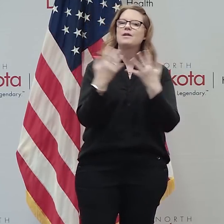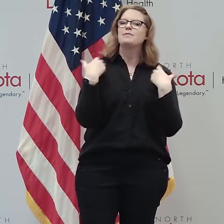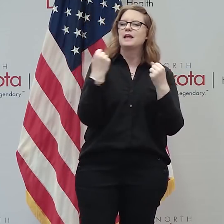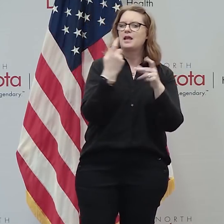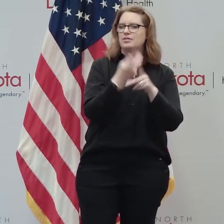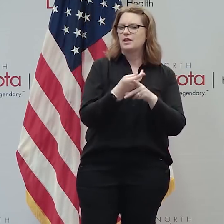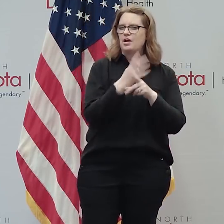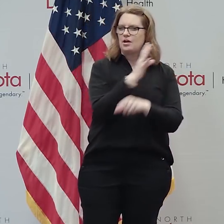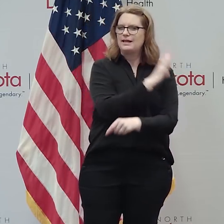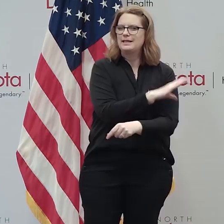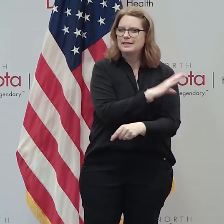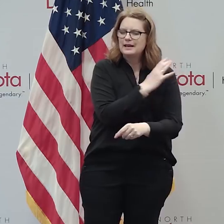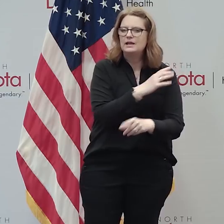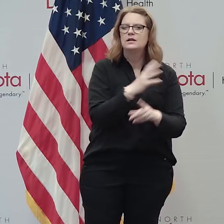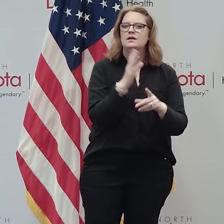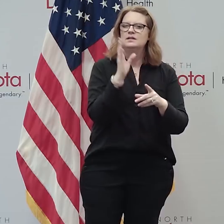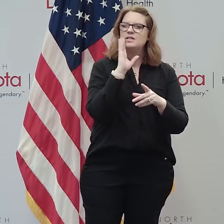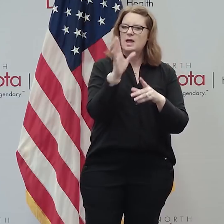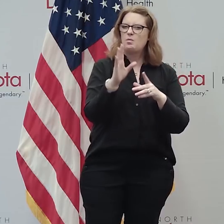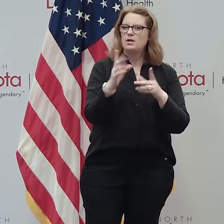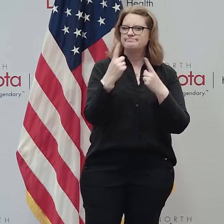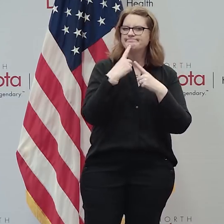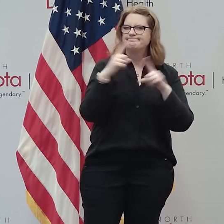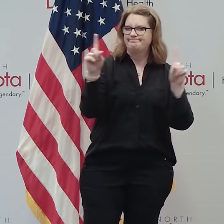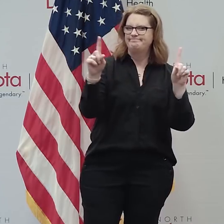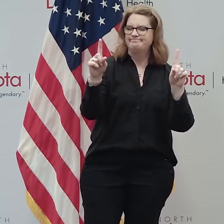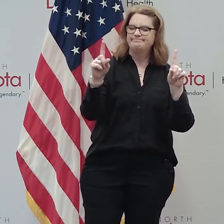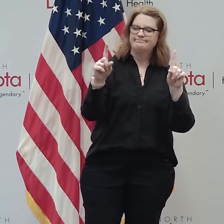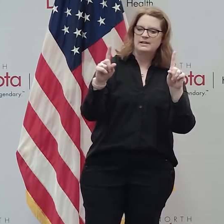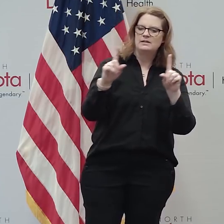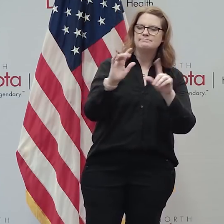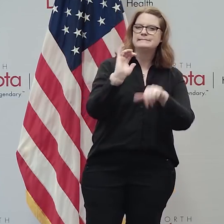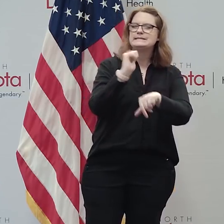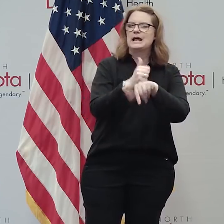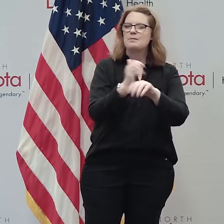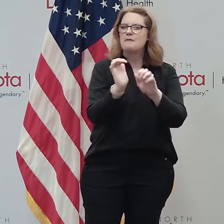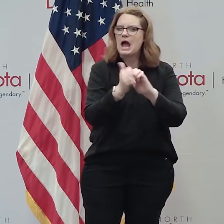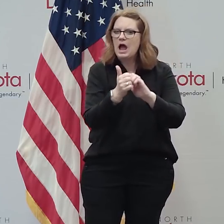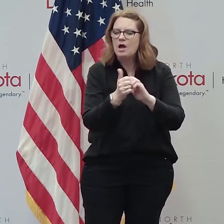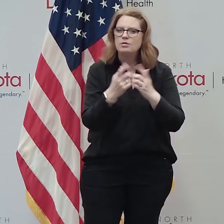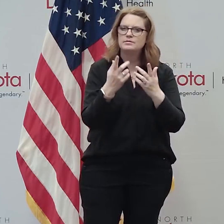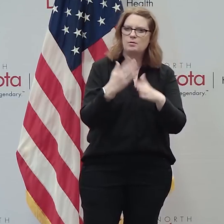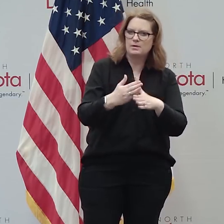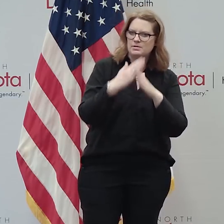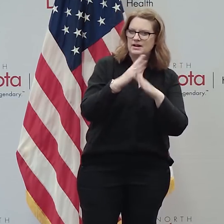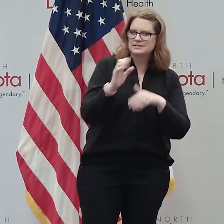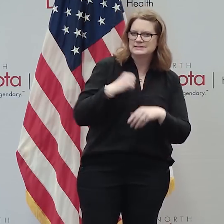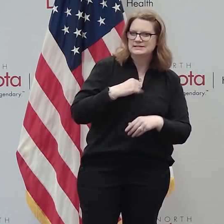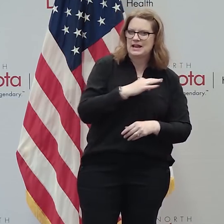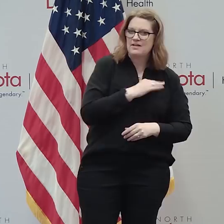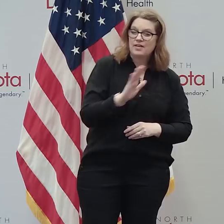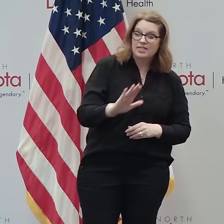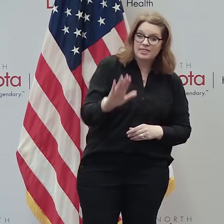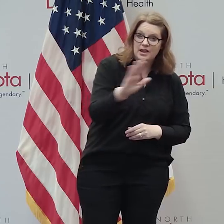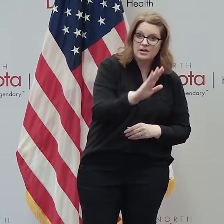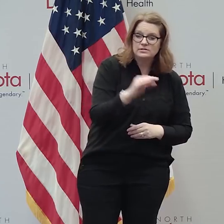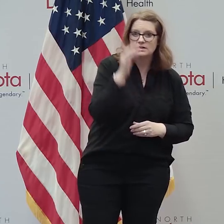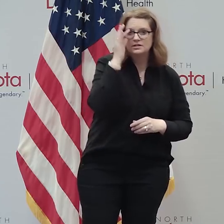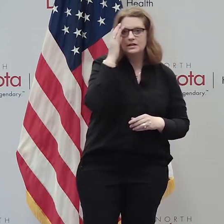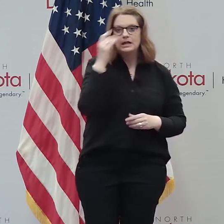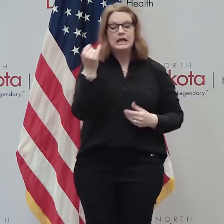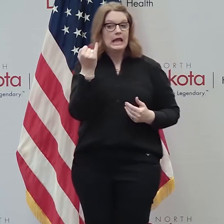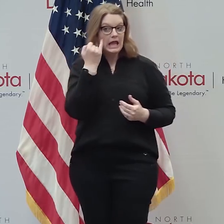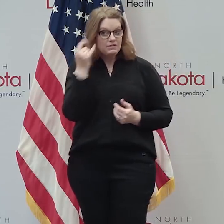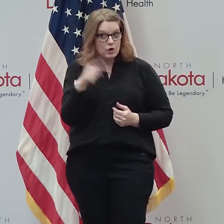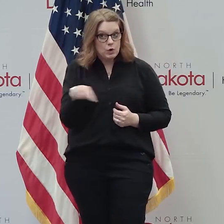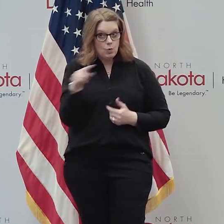Clinic in terms of how they're going to manage that to protect their own staff and do that. And again, like all providers, if you're someone who wants to get